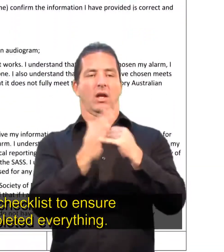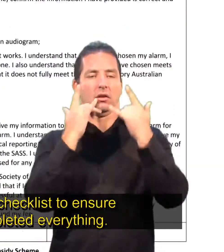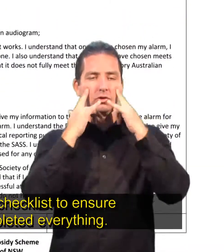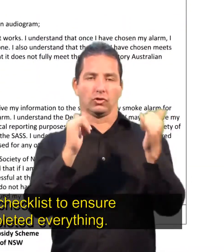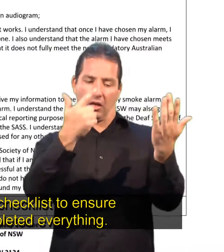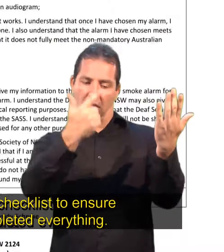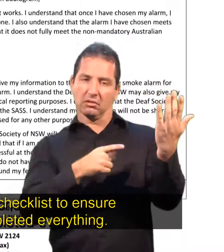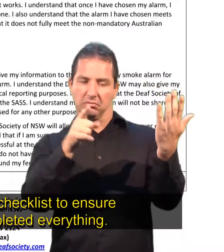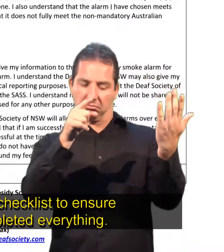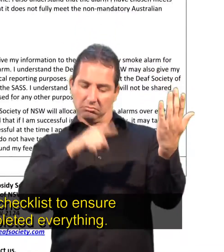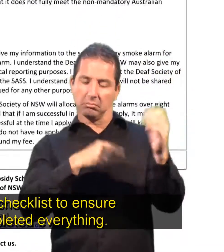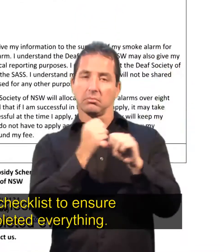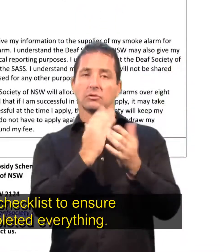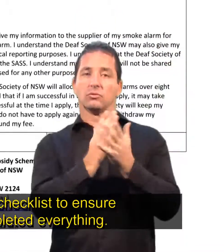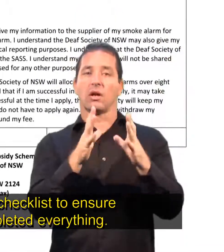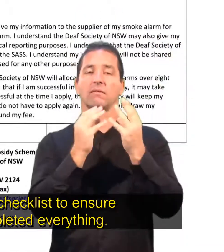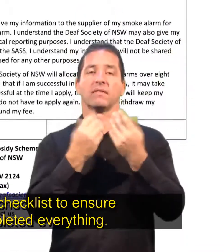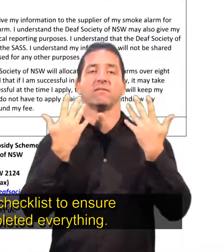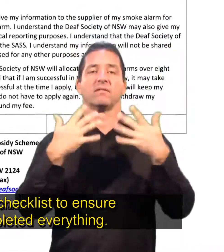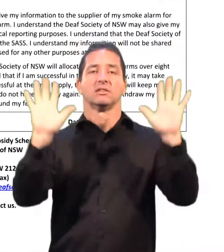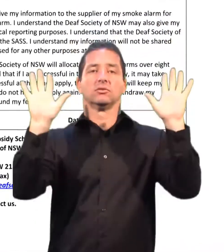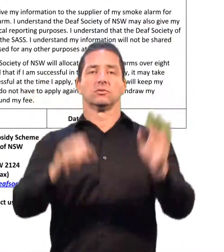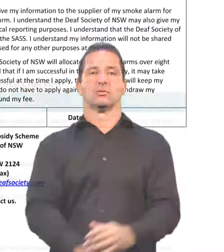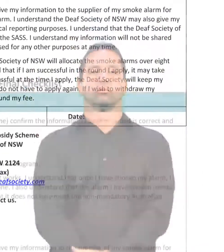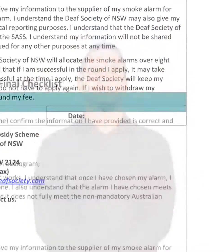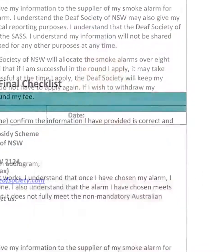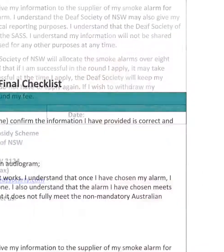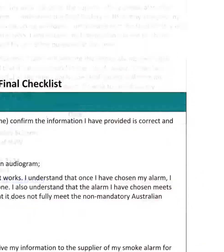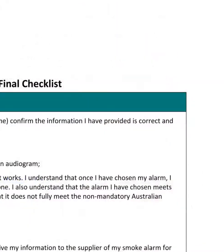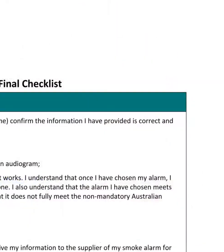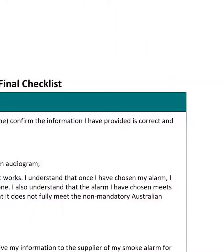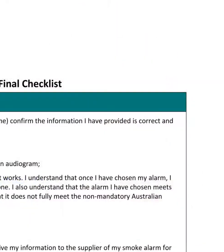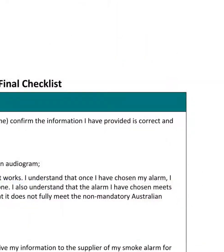This is the final checklist to ensure you have completed everything.